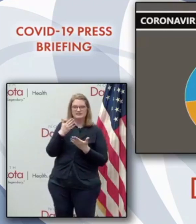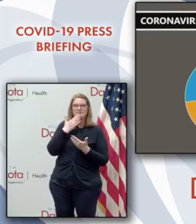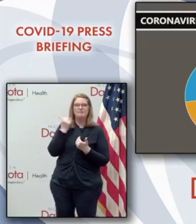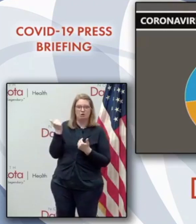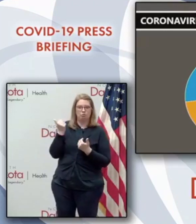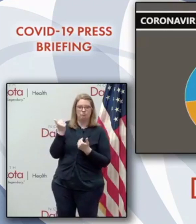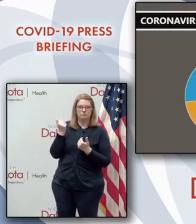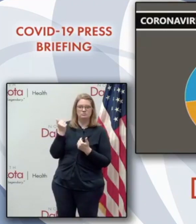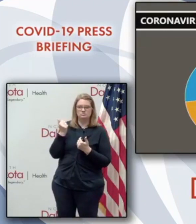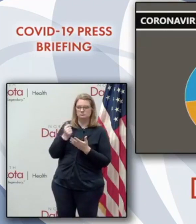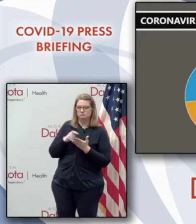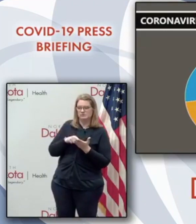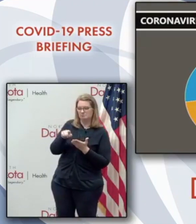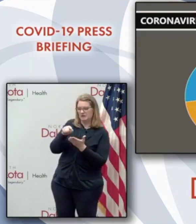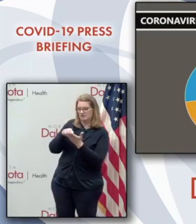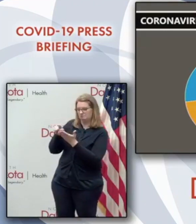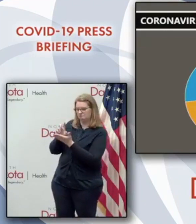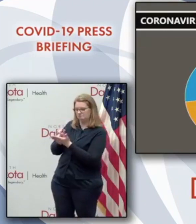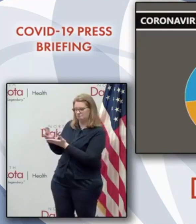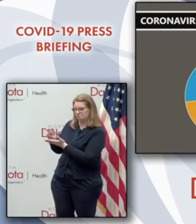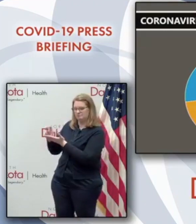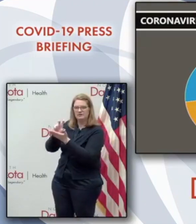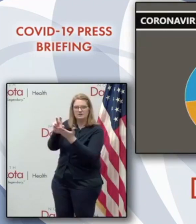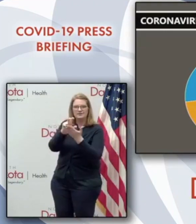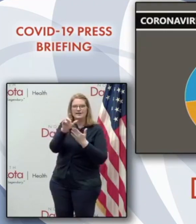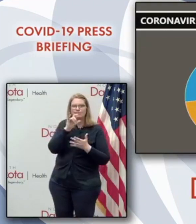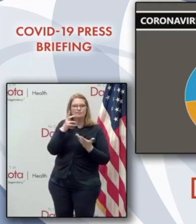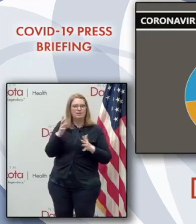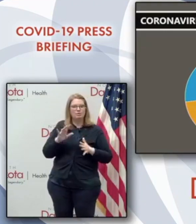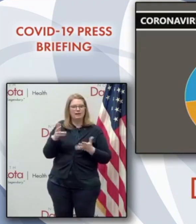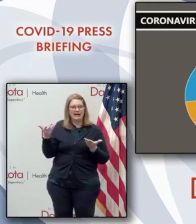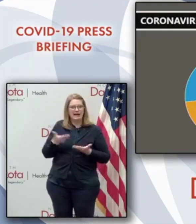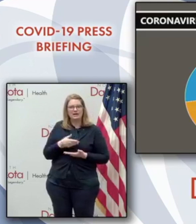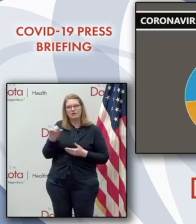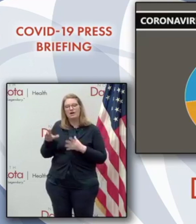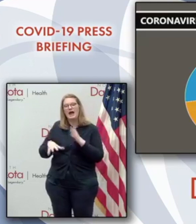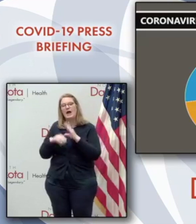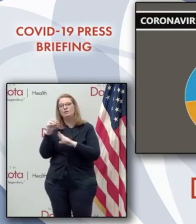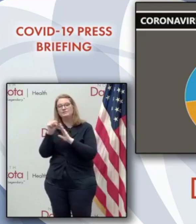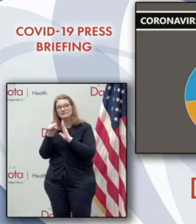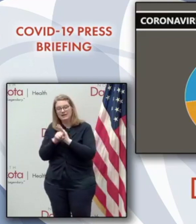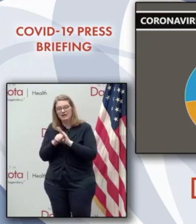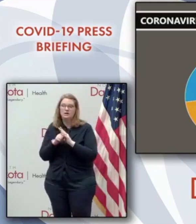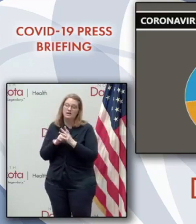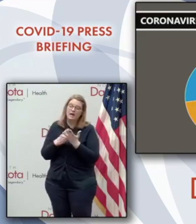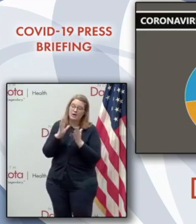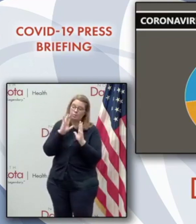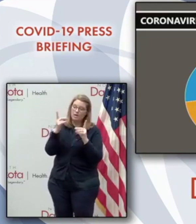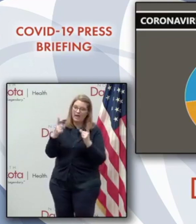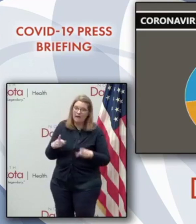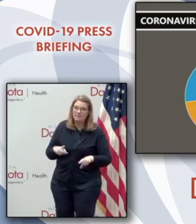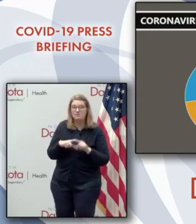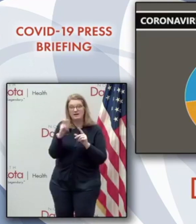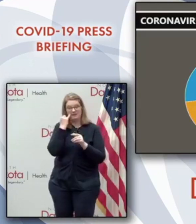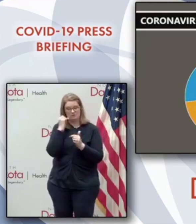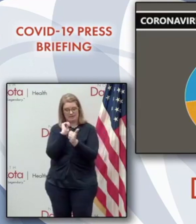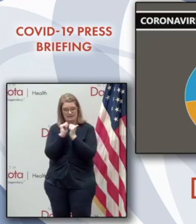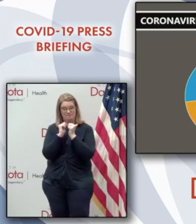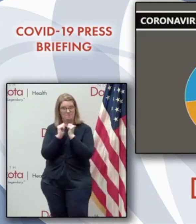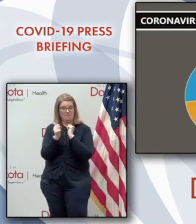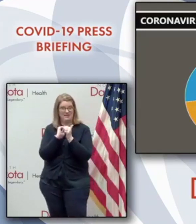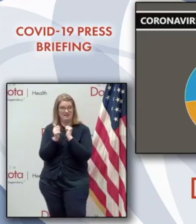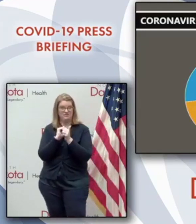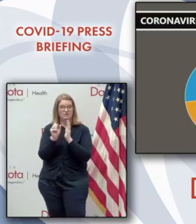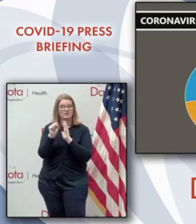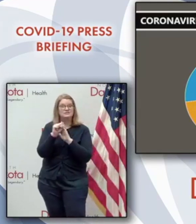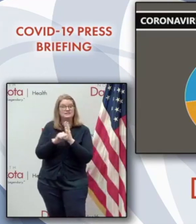effective than hiring more out-of-state contract nurses. We know that has to happen, but as we compete with other states for contract nurses, in